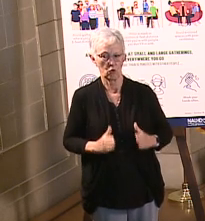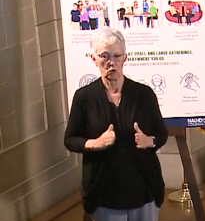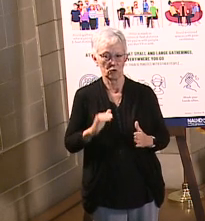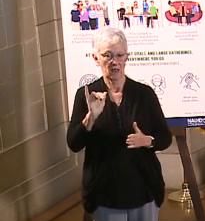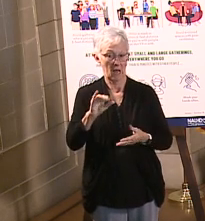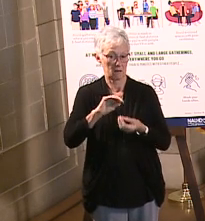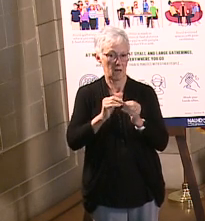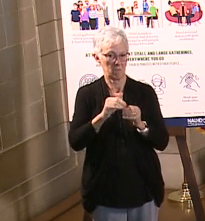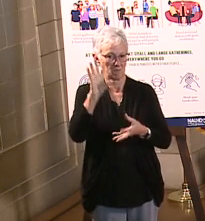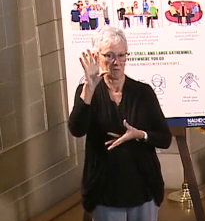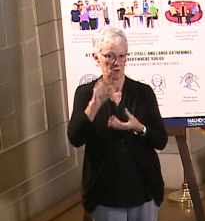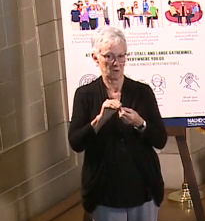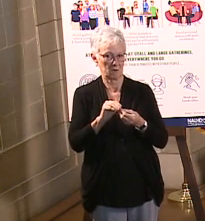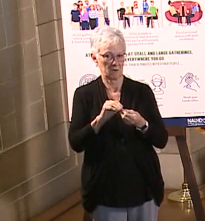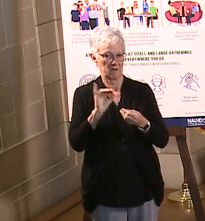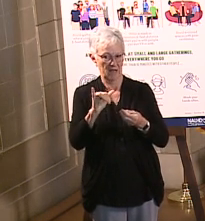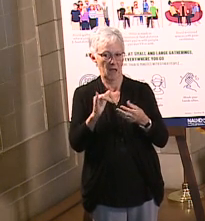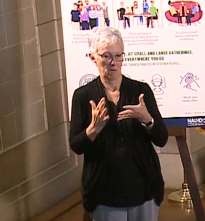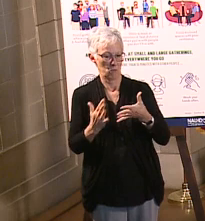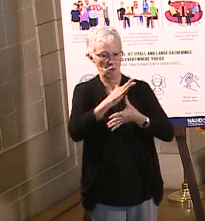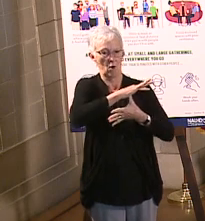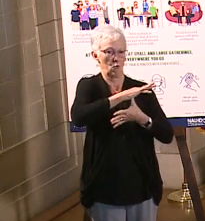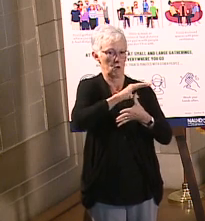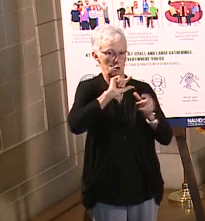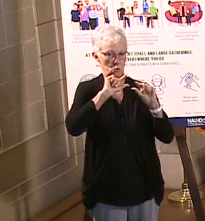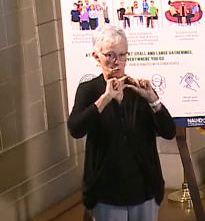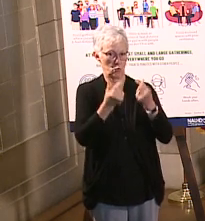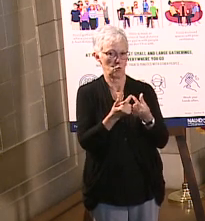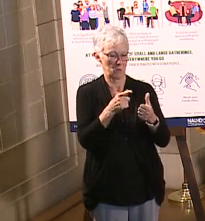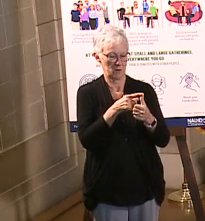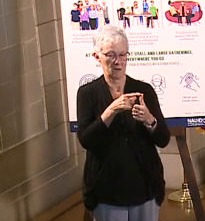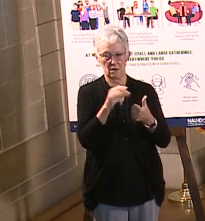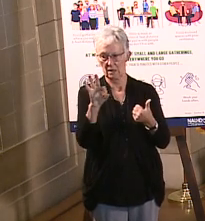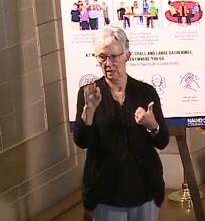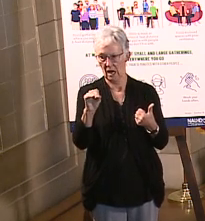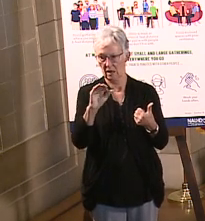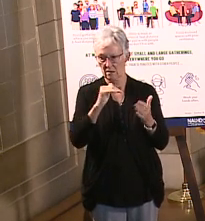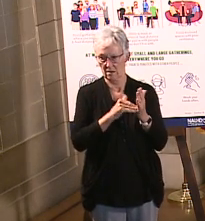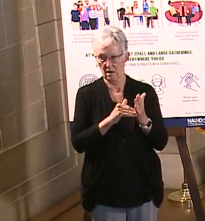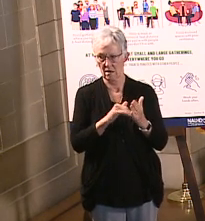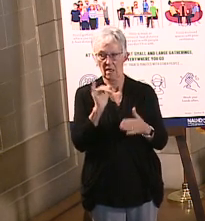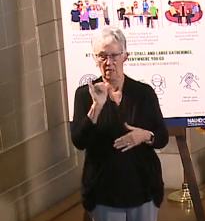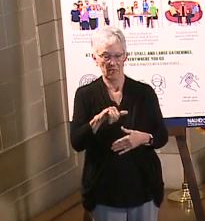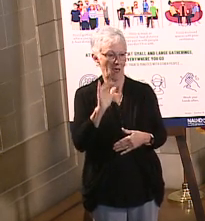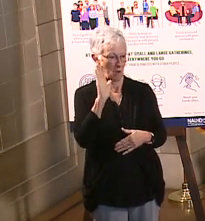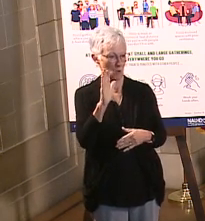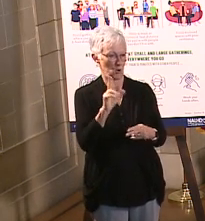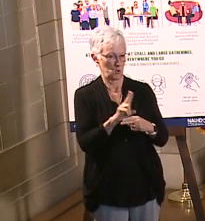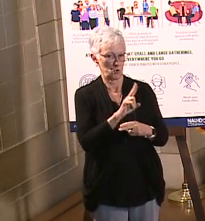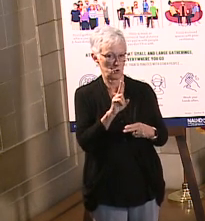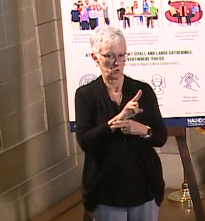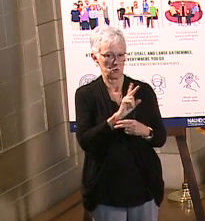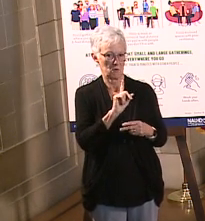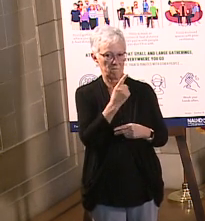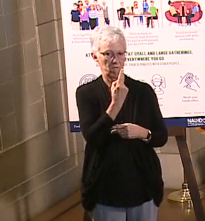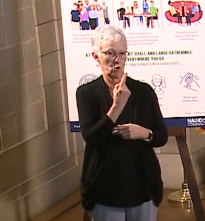90,000 people. So that will basically use that first group of the vaccines that we will get in